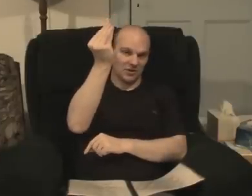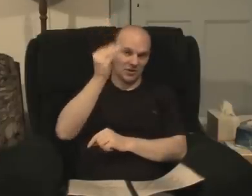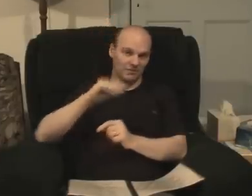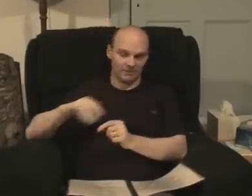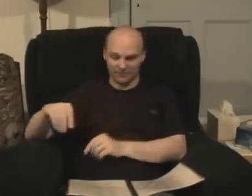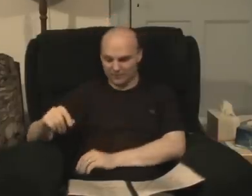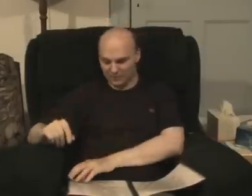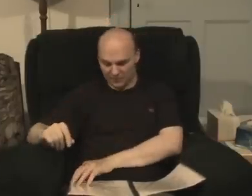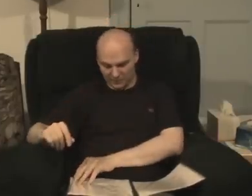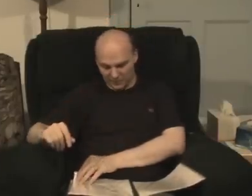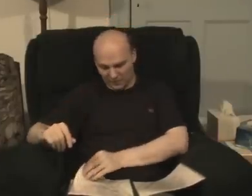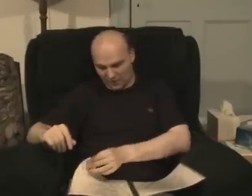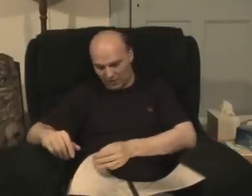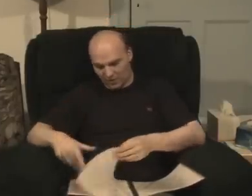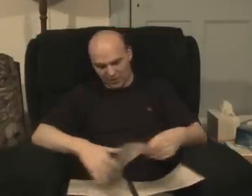the top.